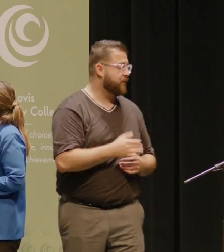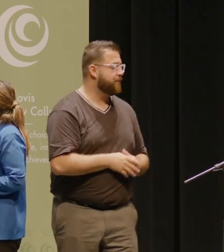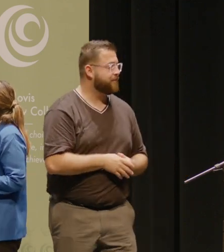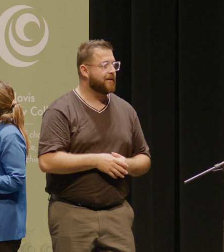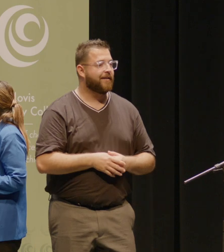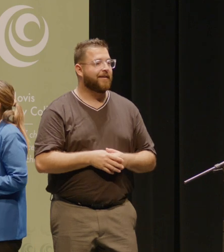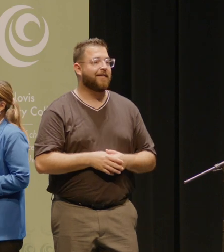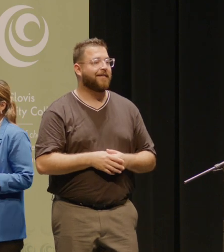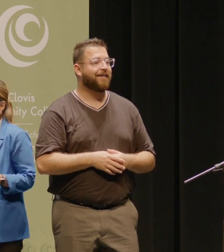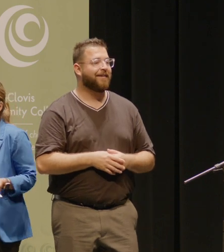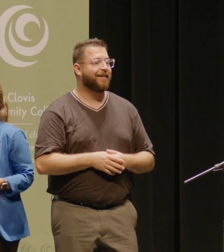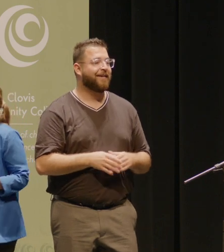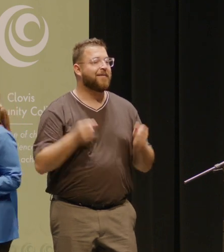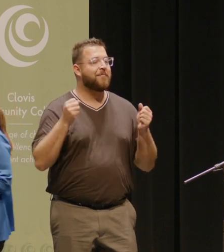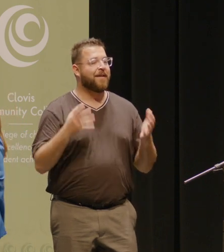have,